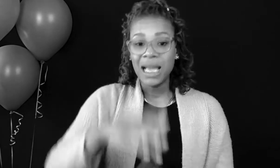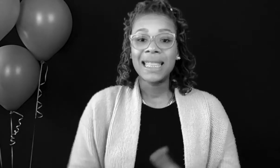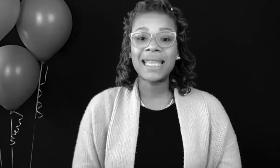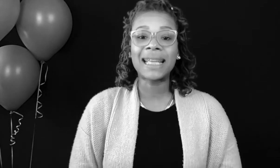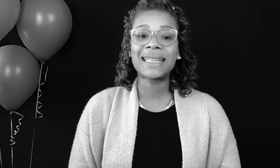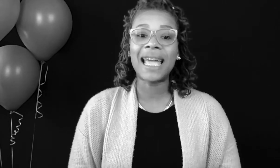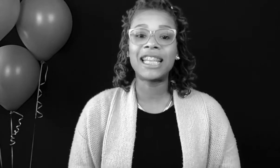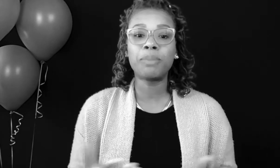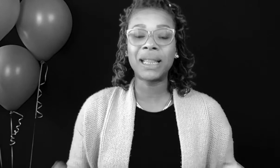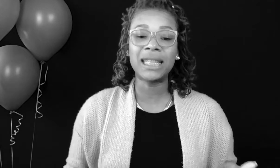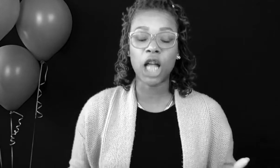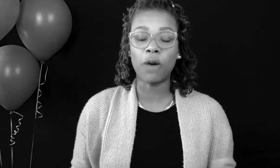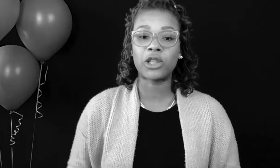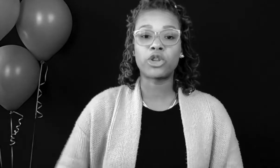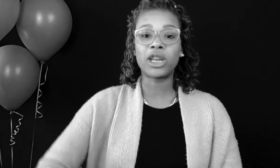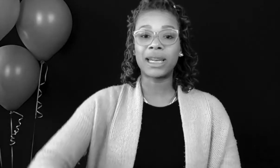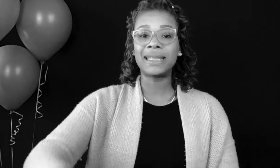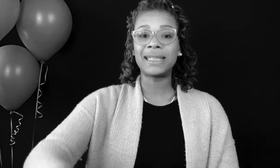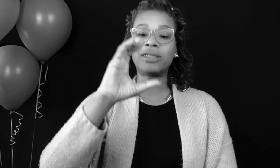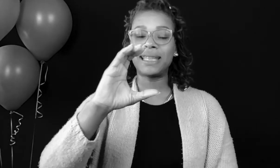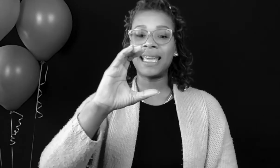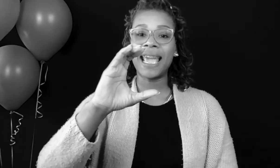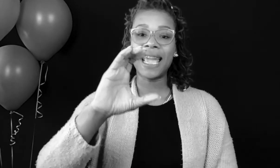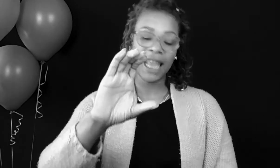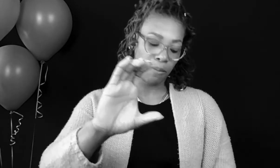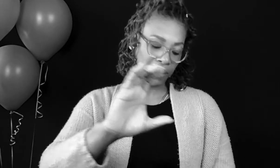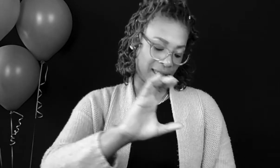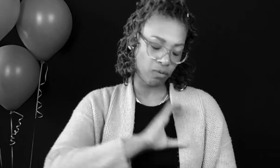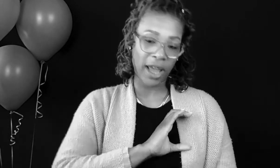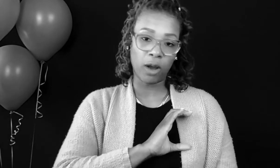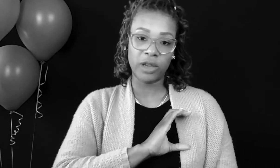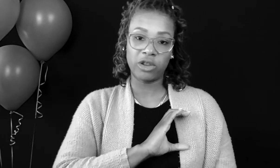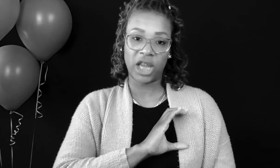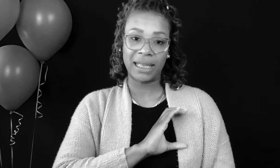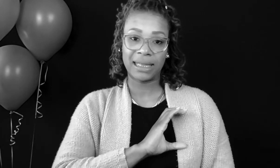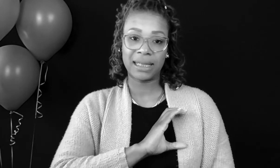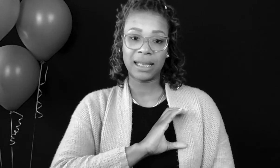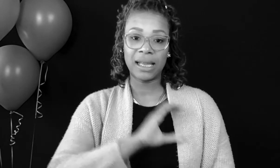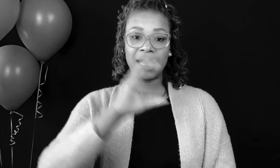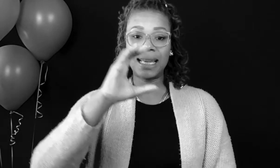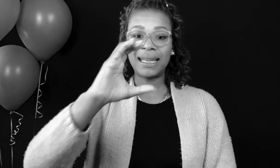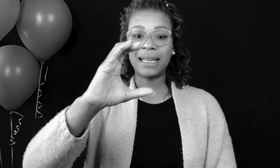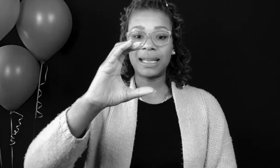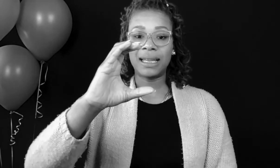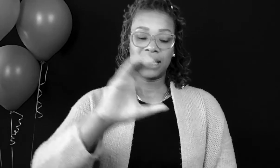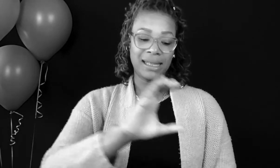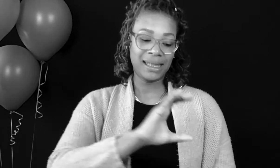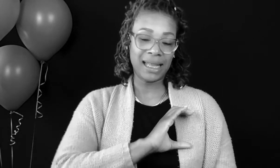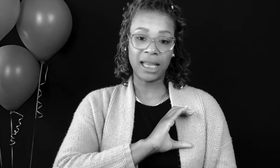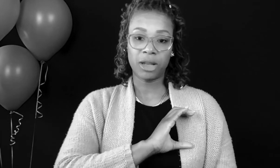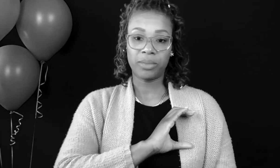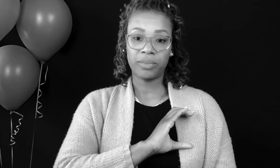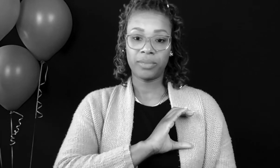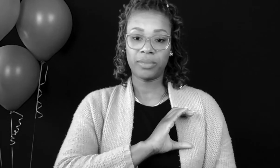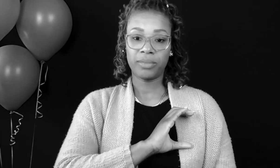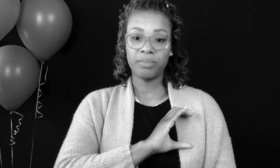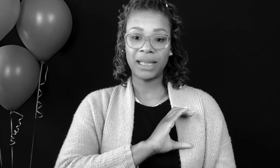The next sign is police officer. You're going to take your C hand and place it right over your chest. C. Police